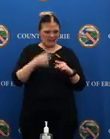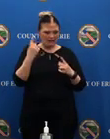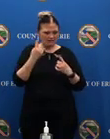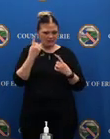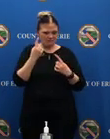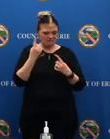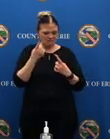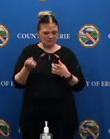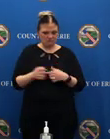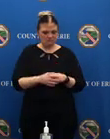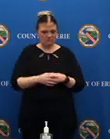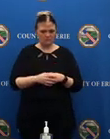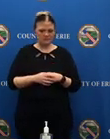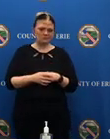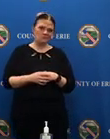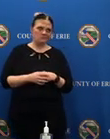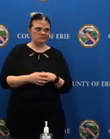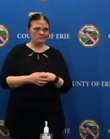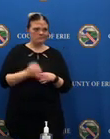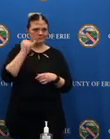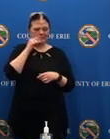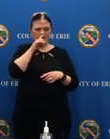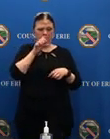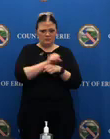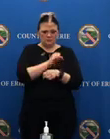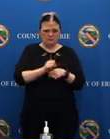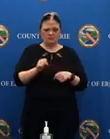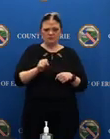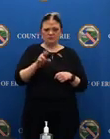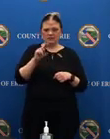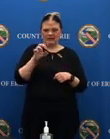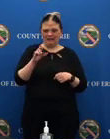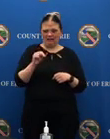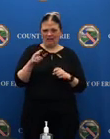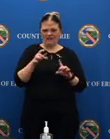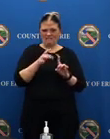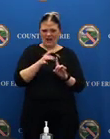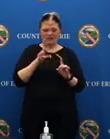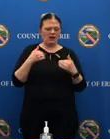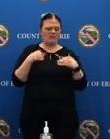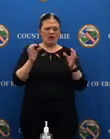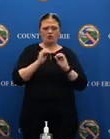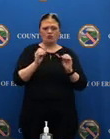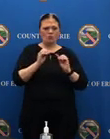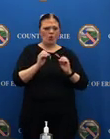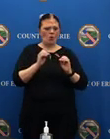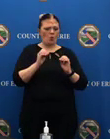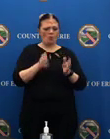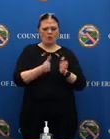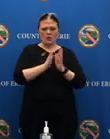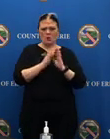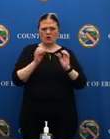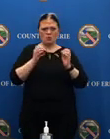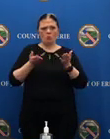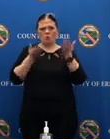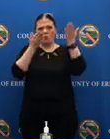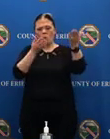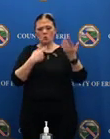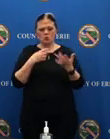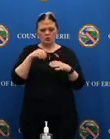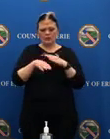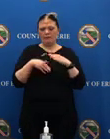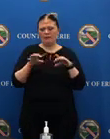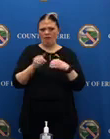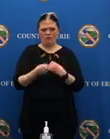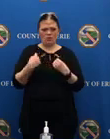considered? If they're truly nonviolent, we consider it, but I've had no request, no proposal come to my office. We've